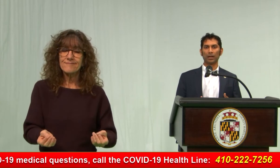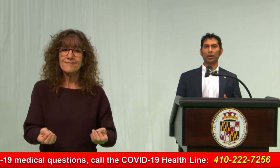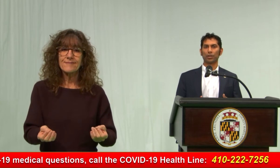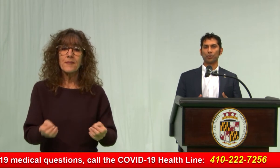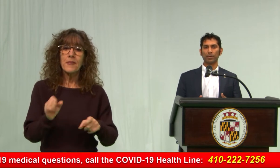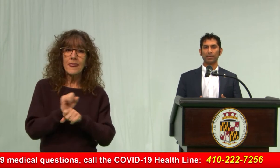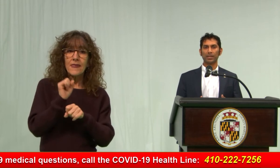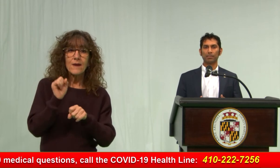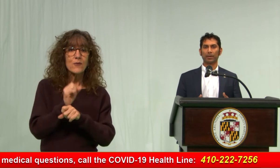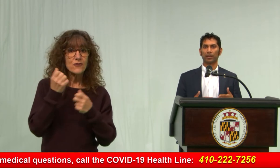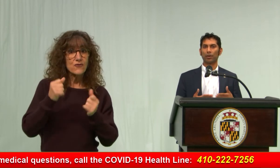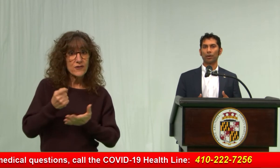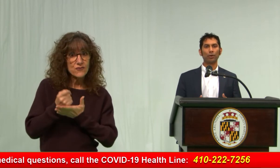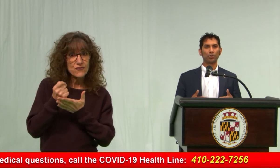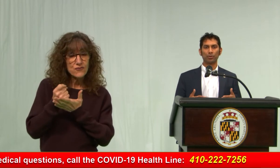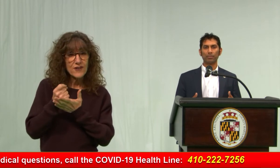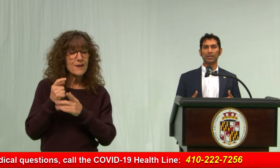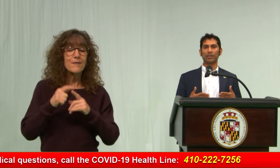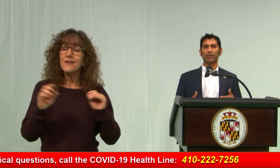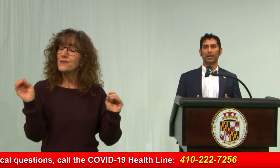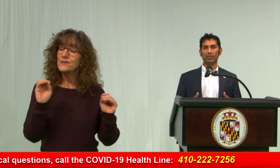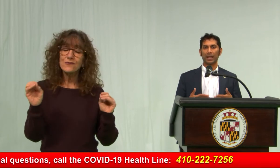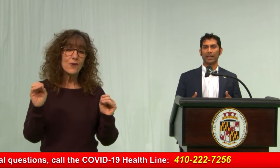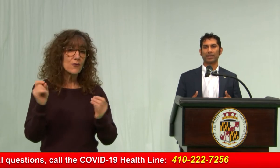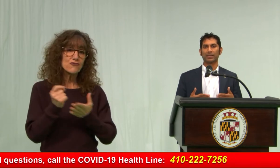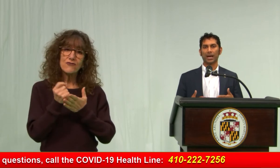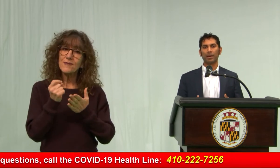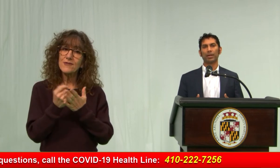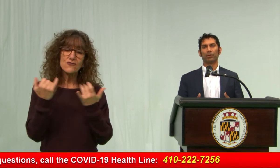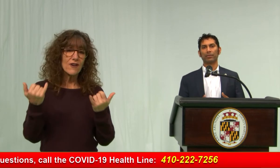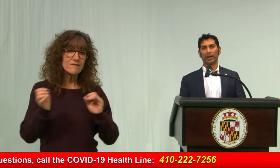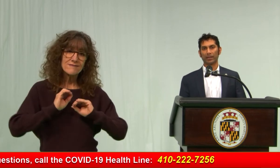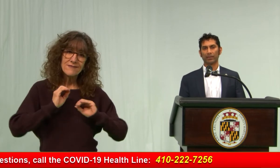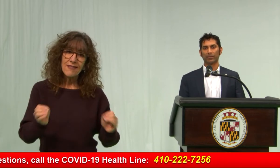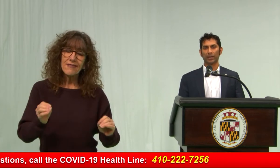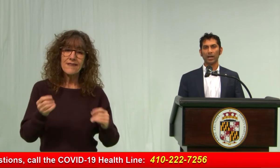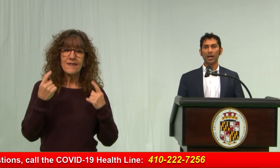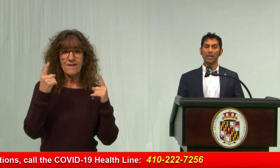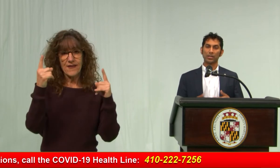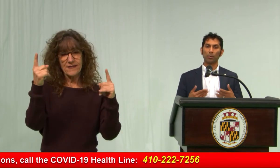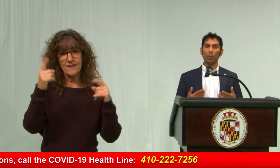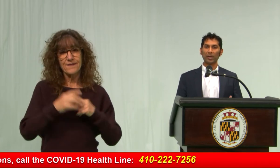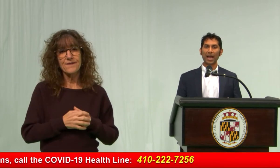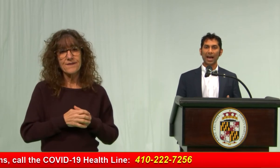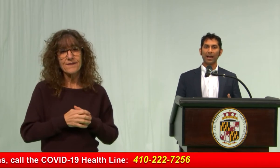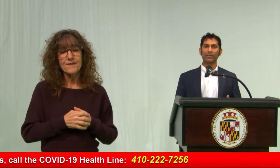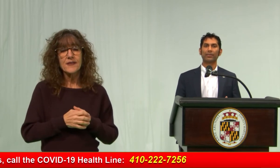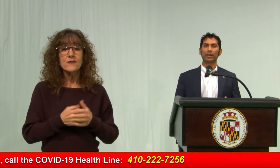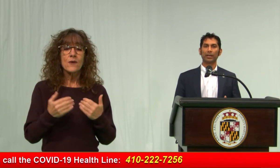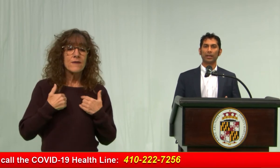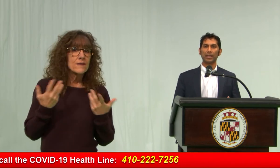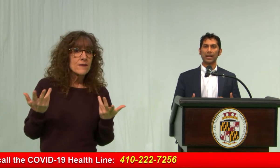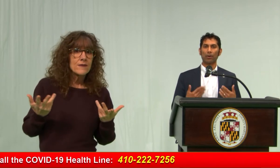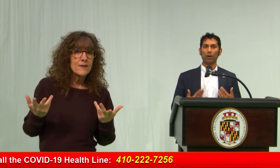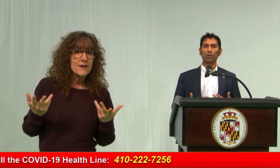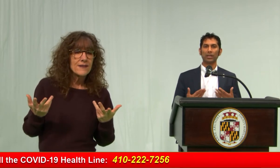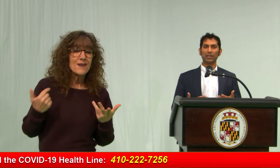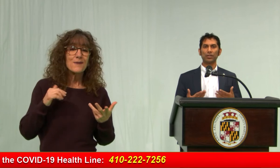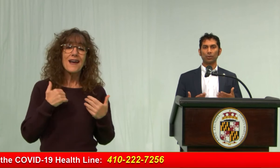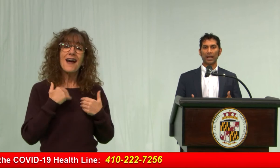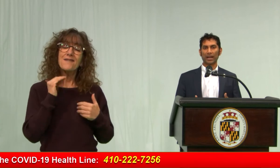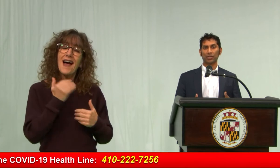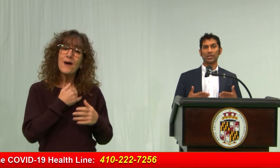being done on treatments, but there are no treatments available at this time that are effective. And so what we have is our